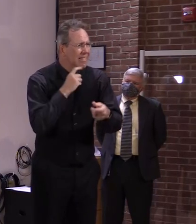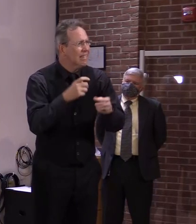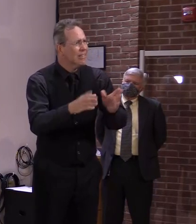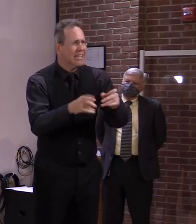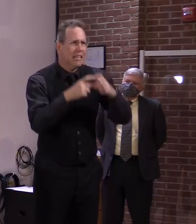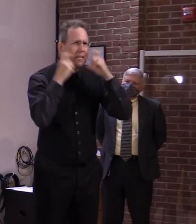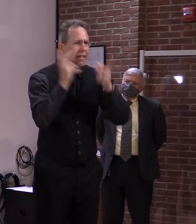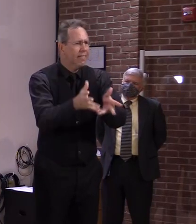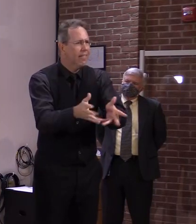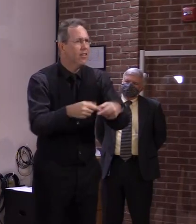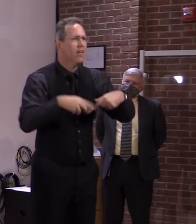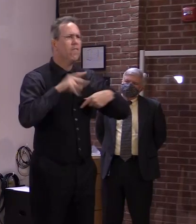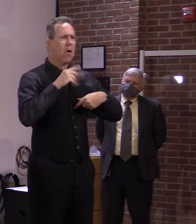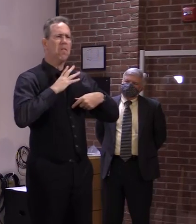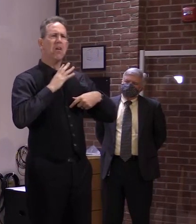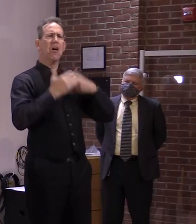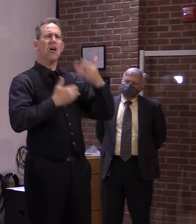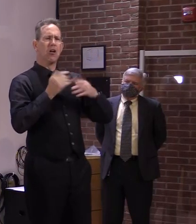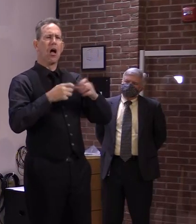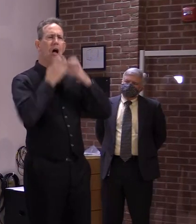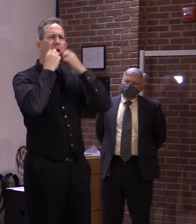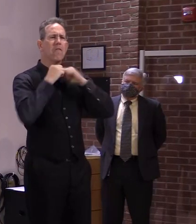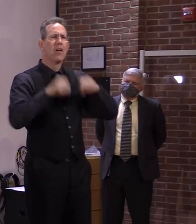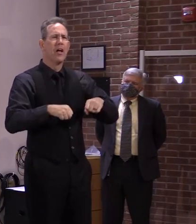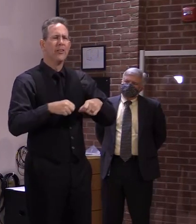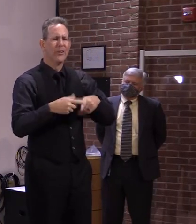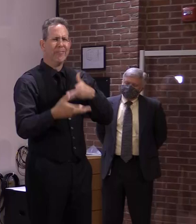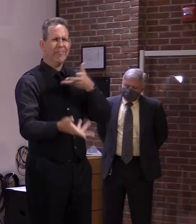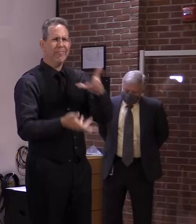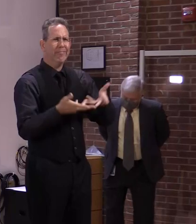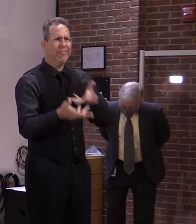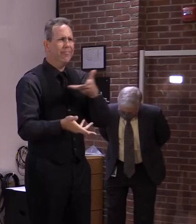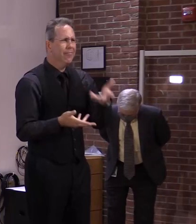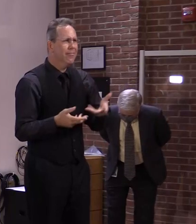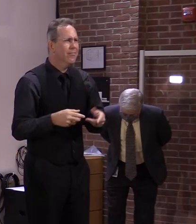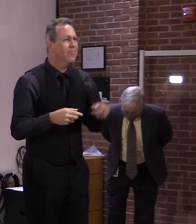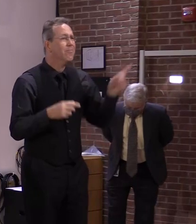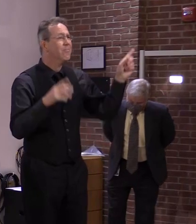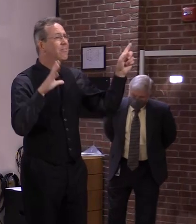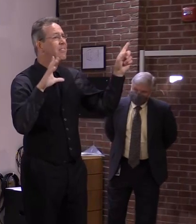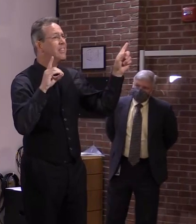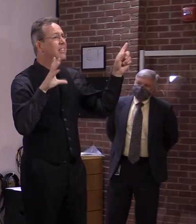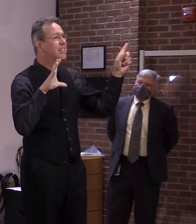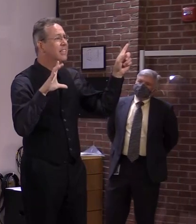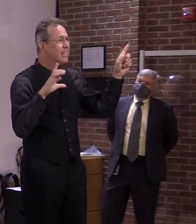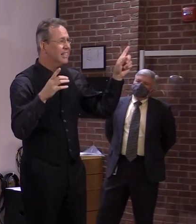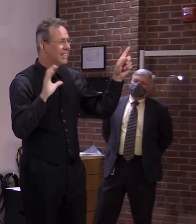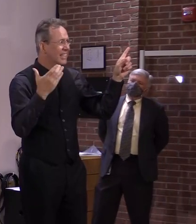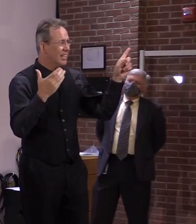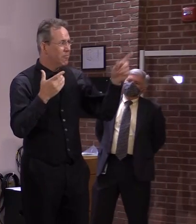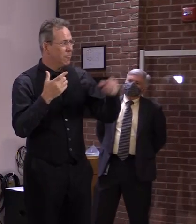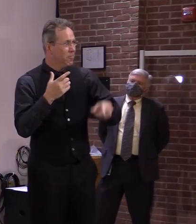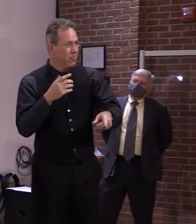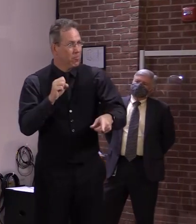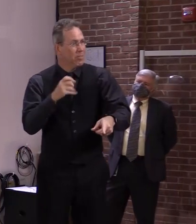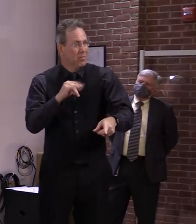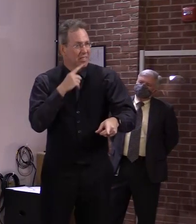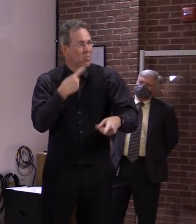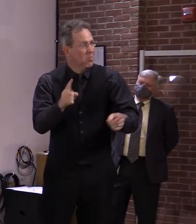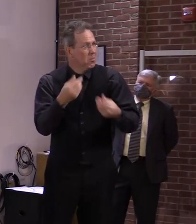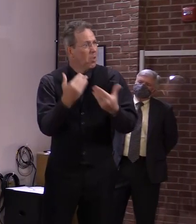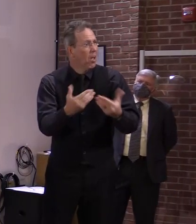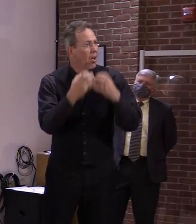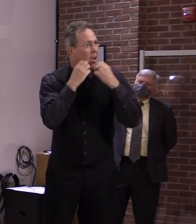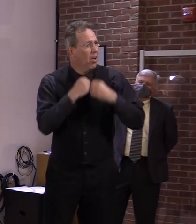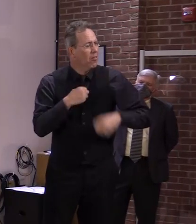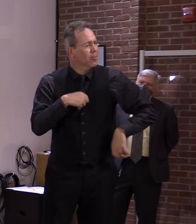and they've allowed all states and think it's safe for them to do it. So that would tell us that